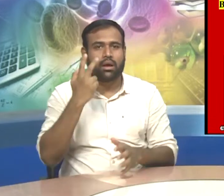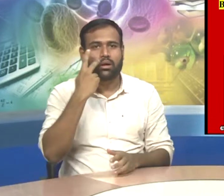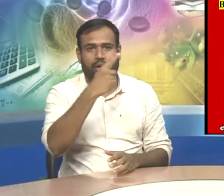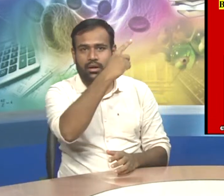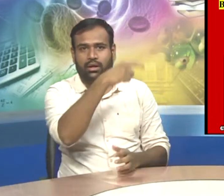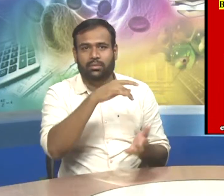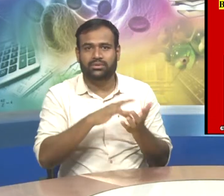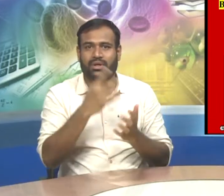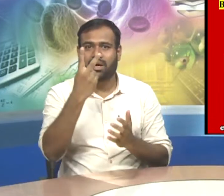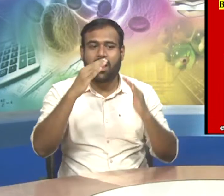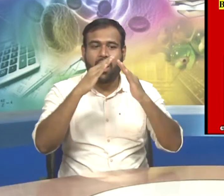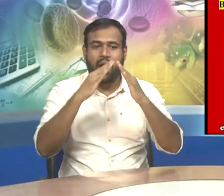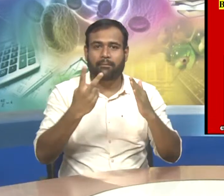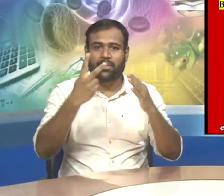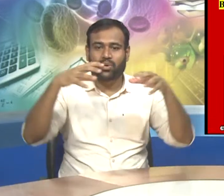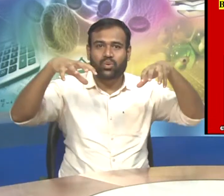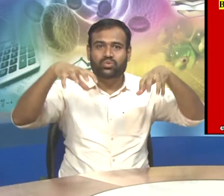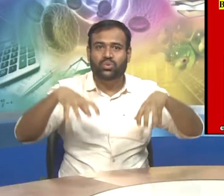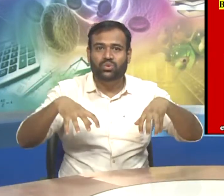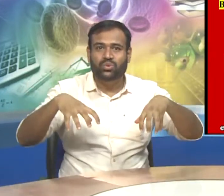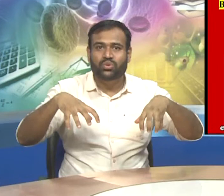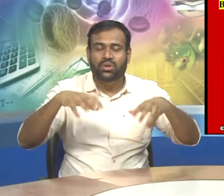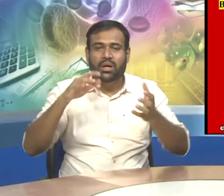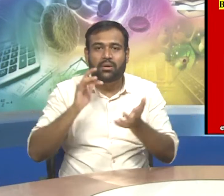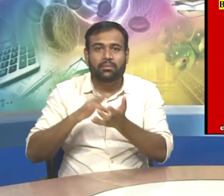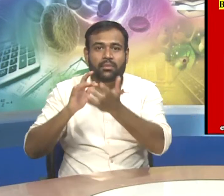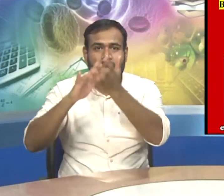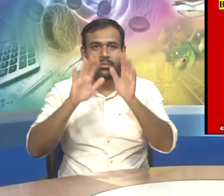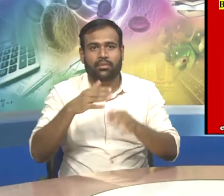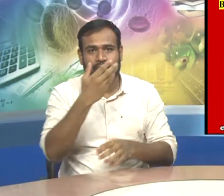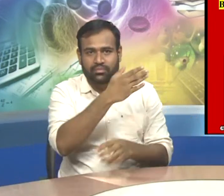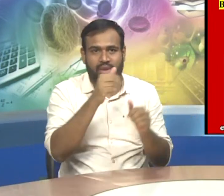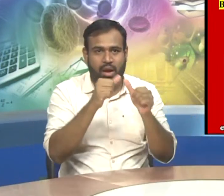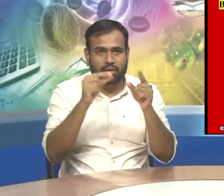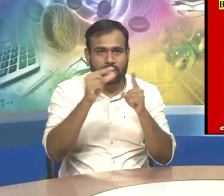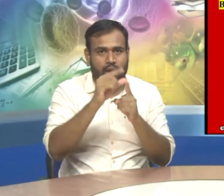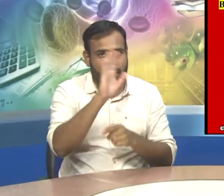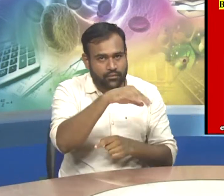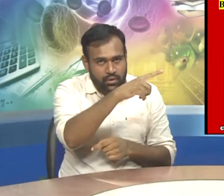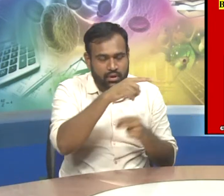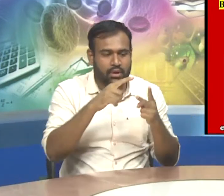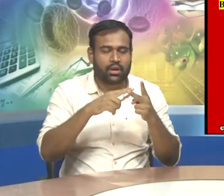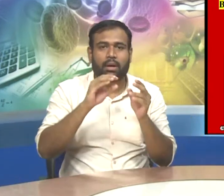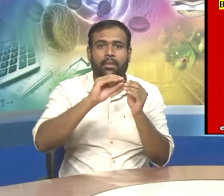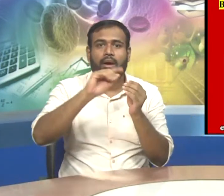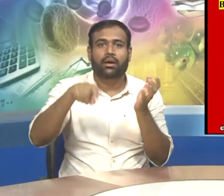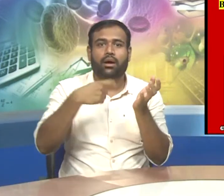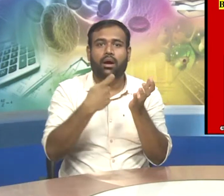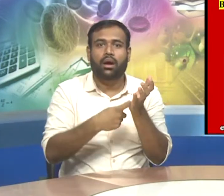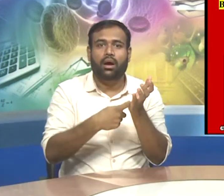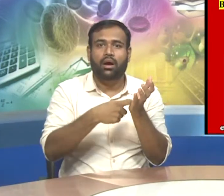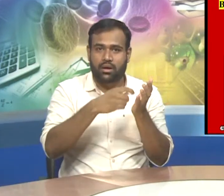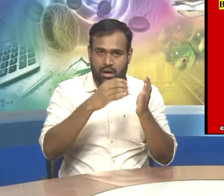We already discussed about the bicameral legislature. We know that we have 6